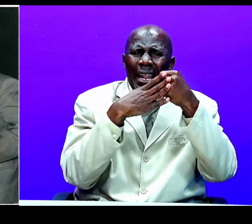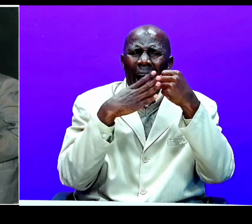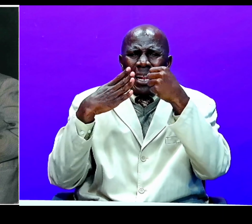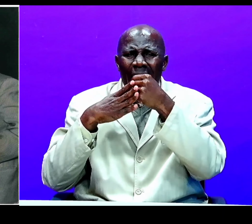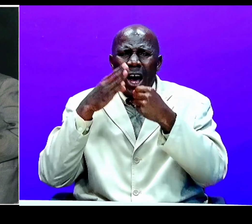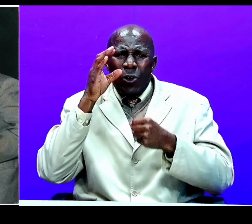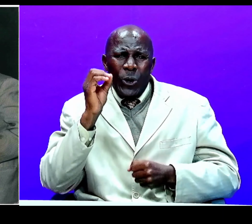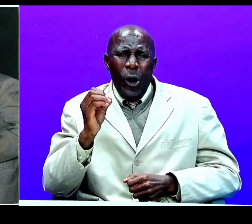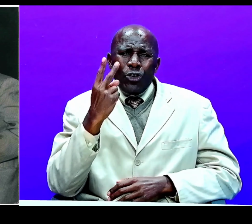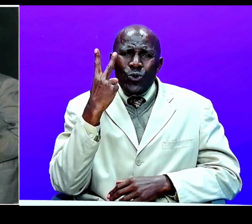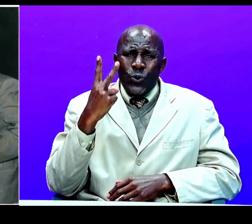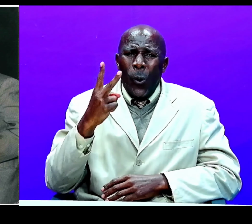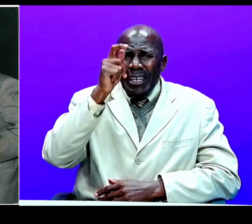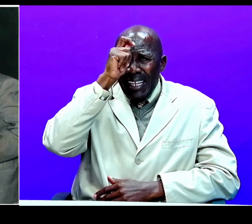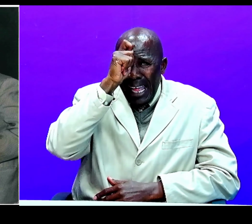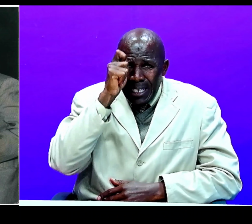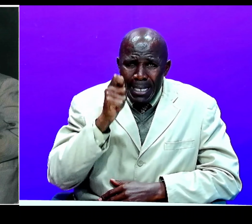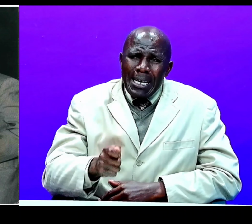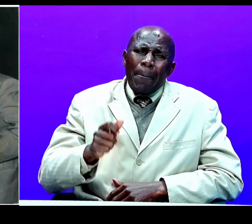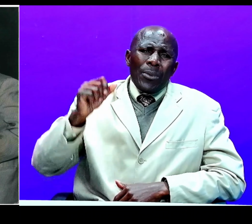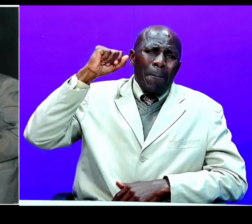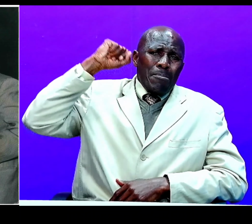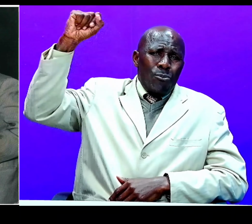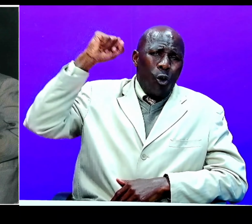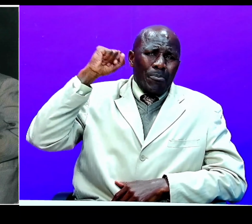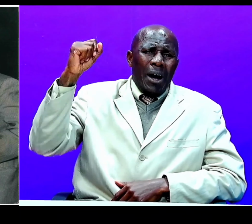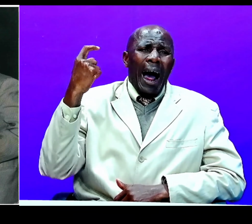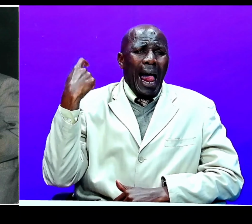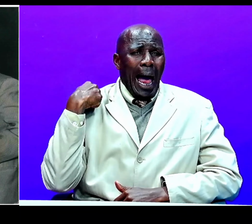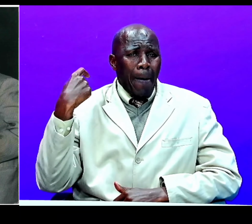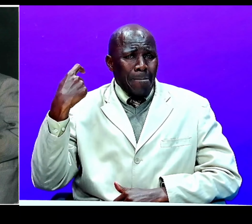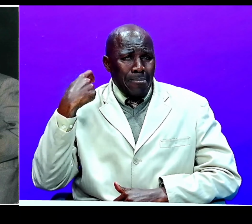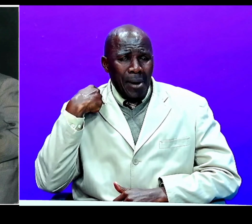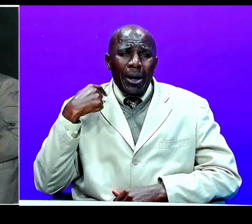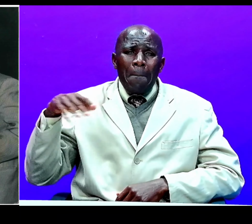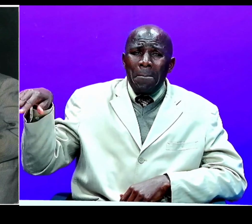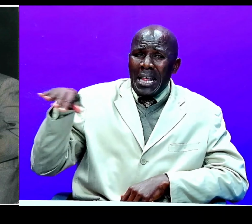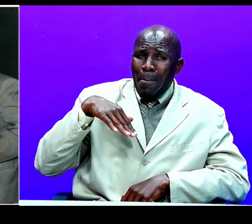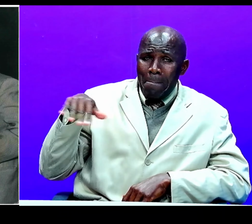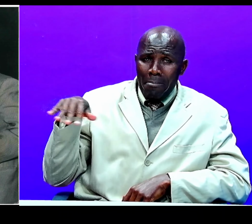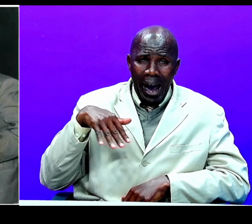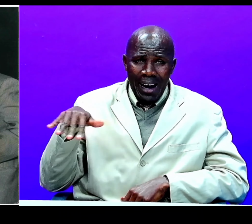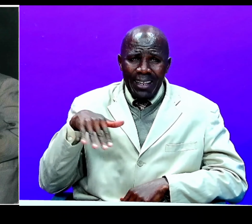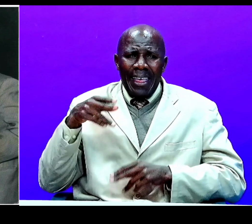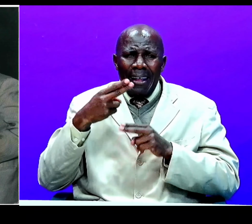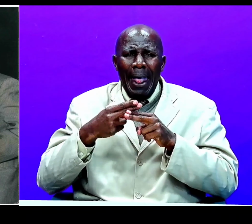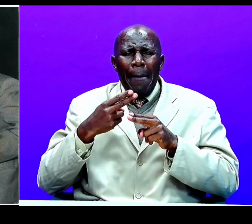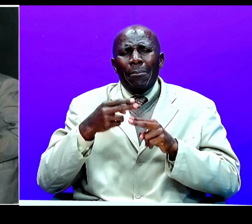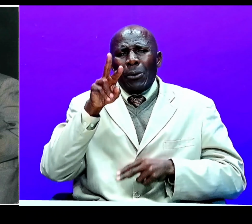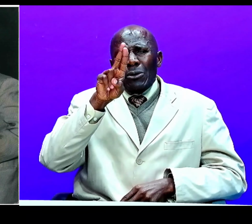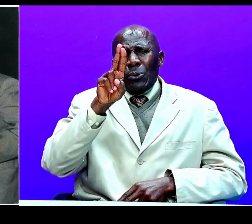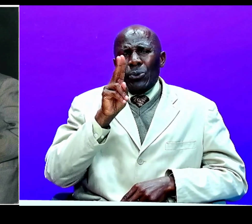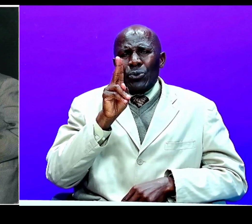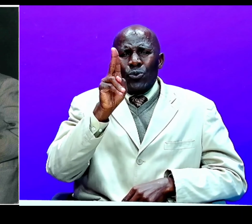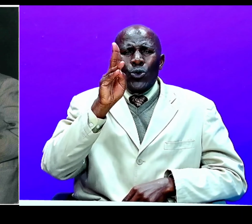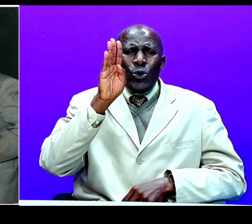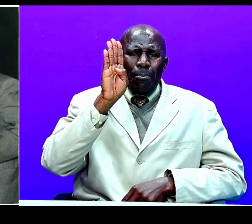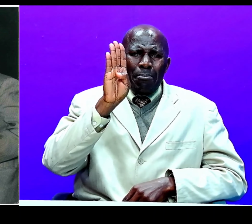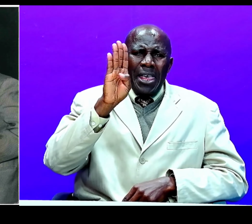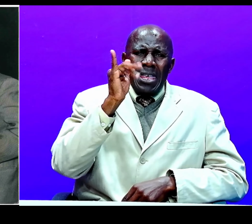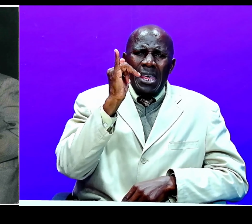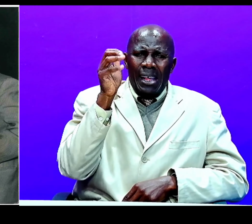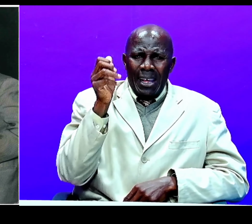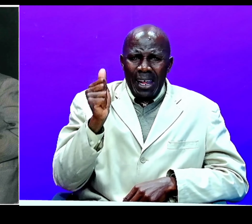figures, that Kenneth Matiba and Charles Rubia, announced their audacious